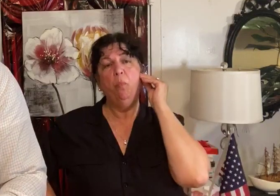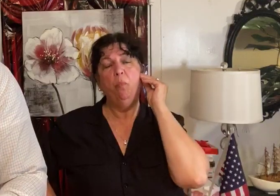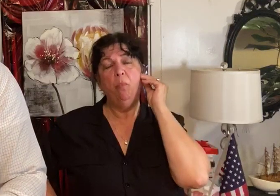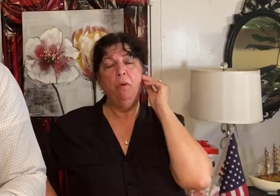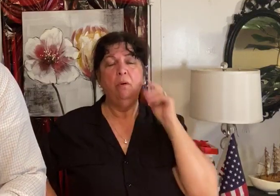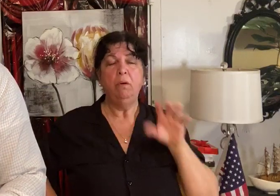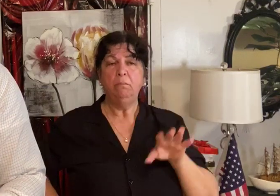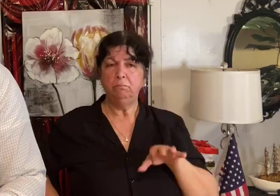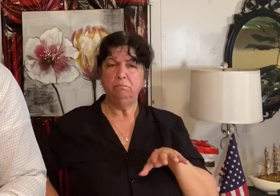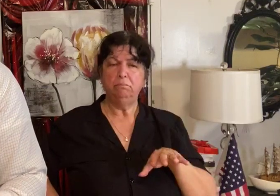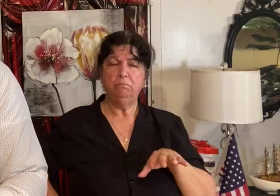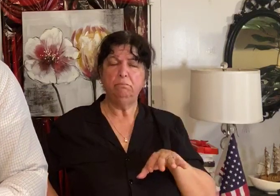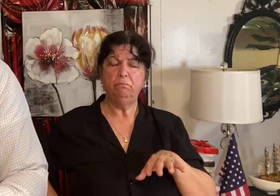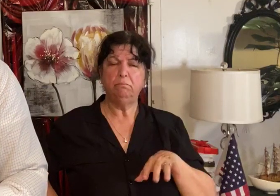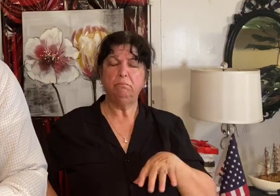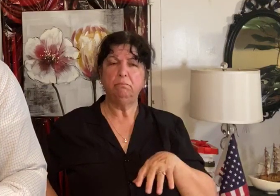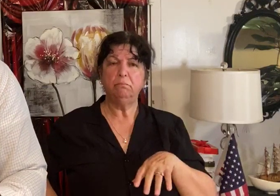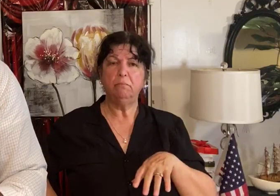and just